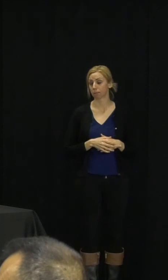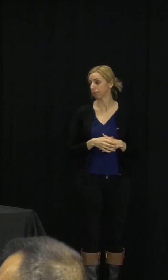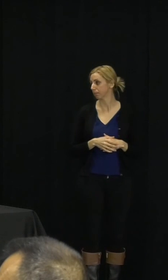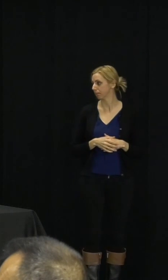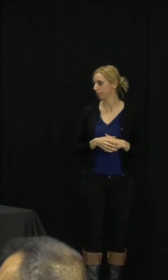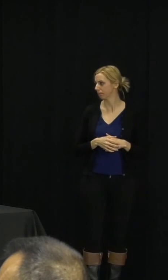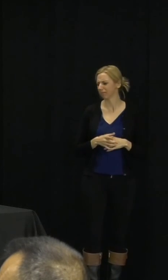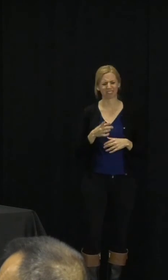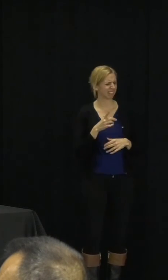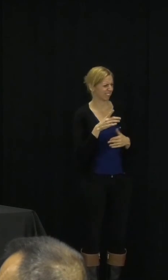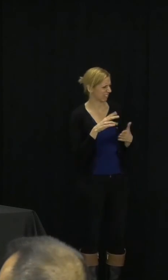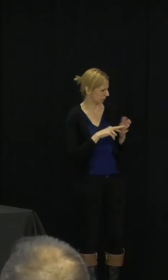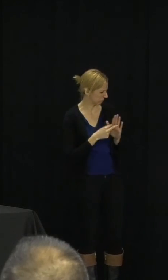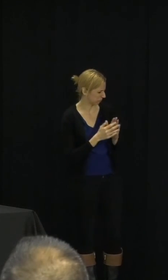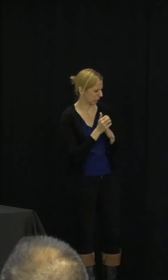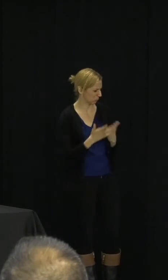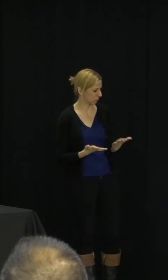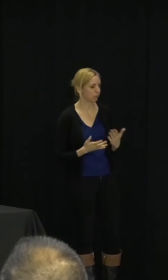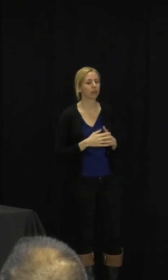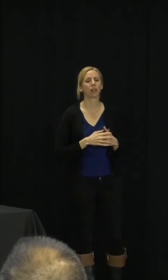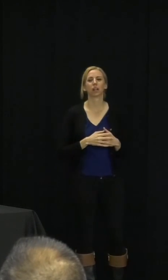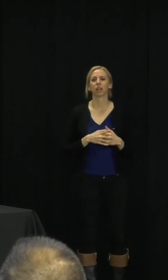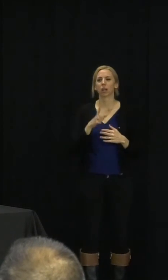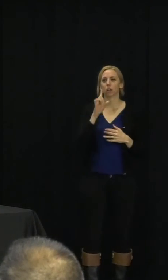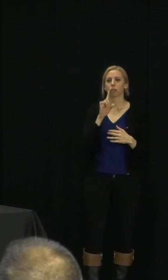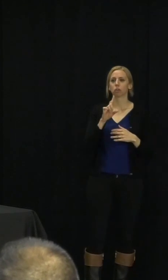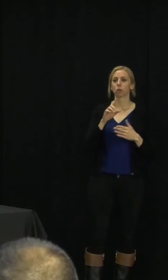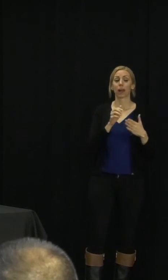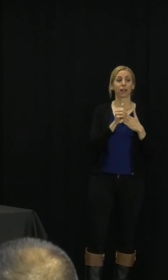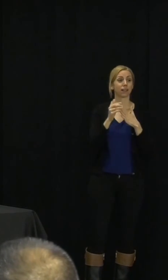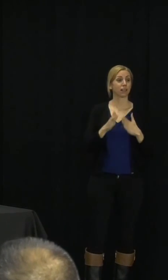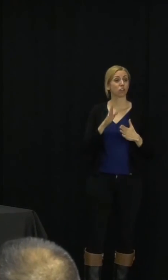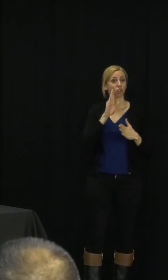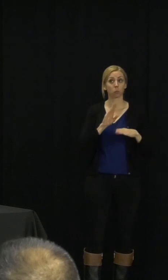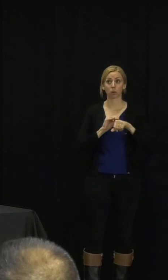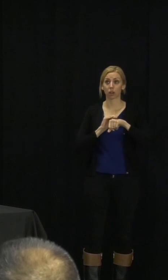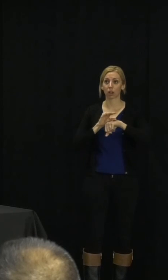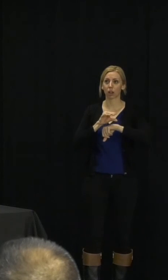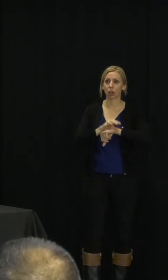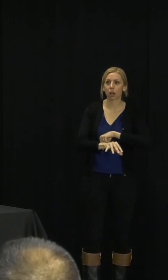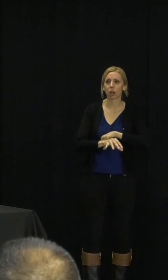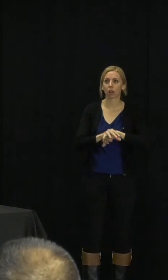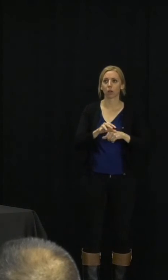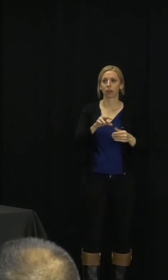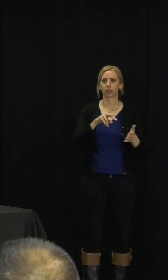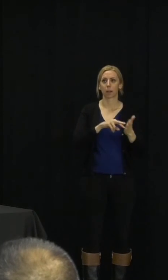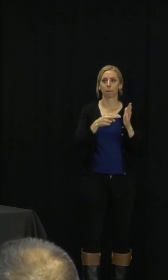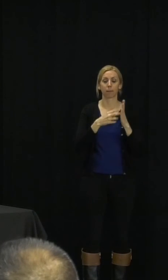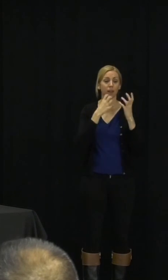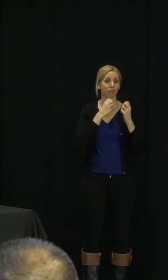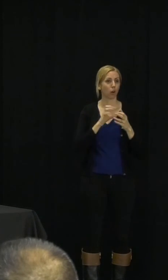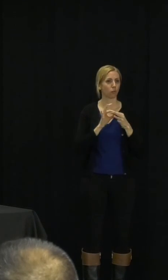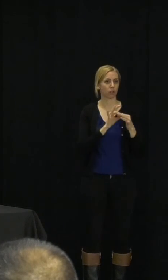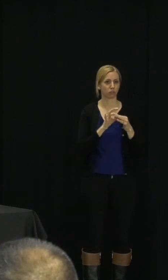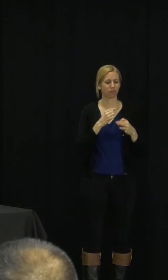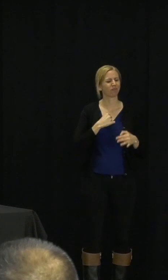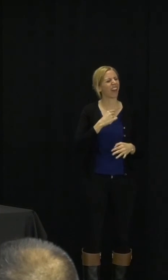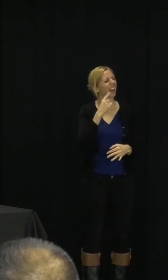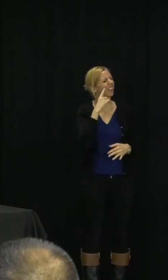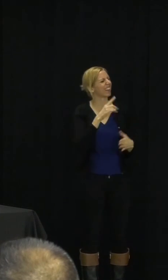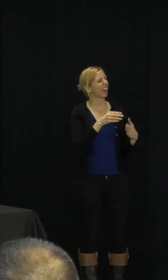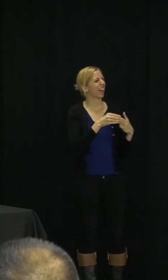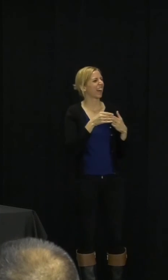public umbrella and a commitment from our City Cultural Affairs Agency, which is the greatest in the country, to help us